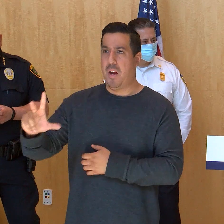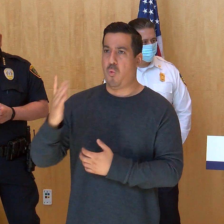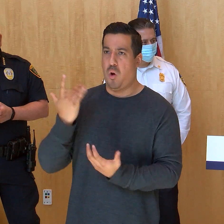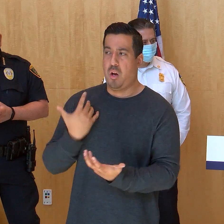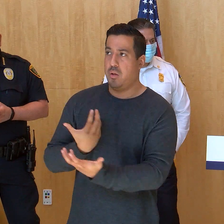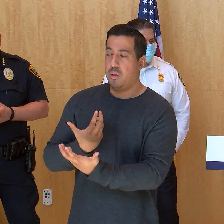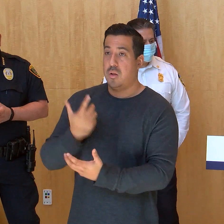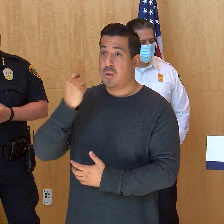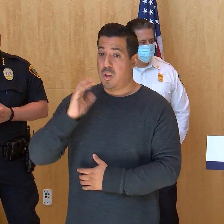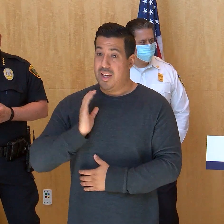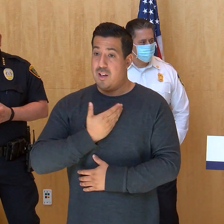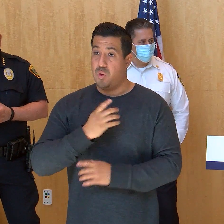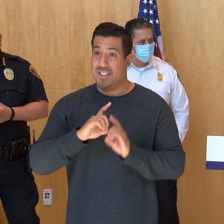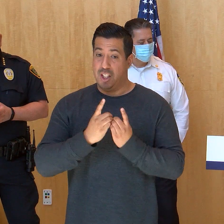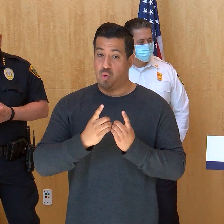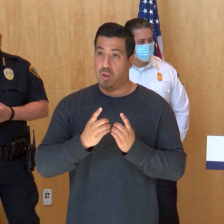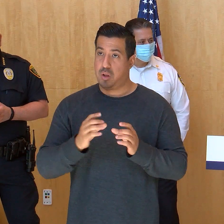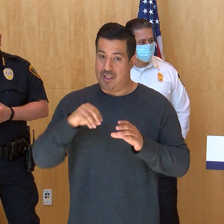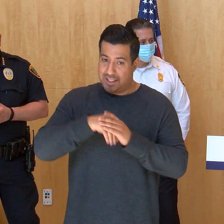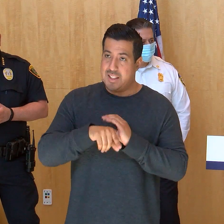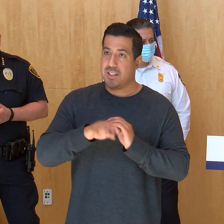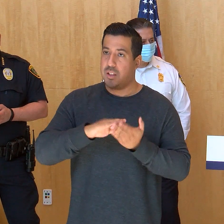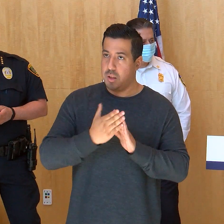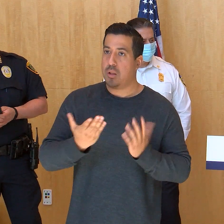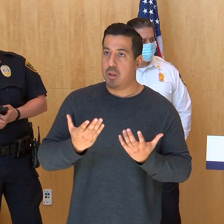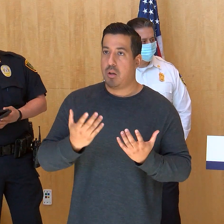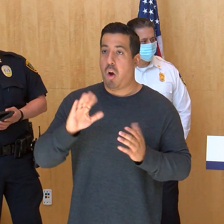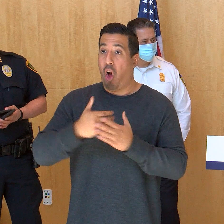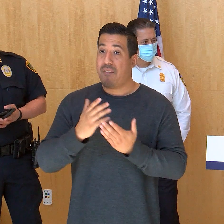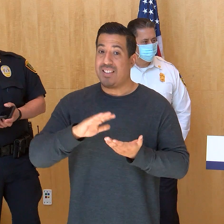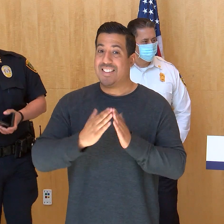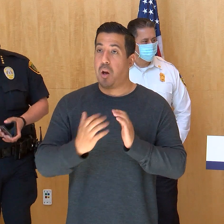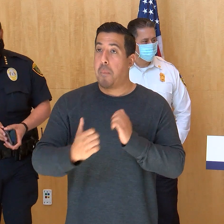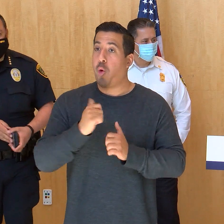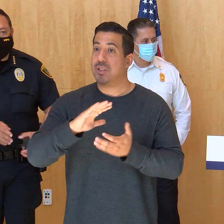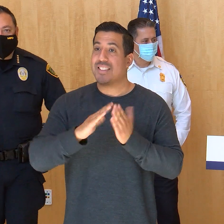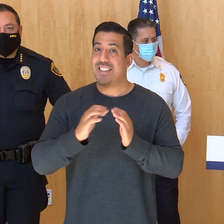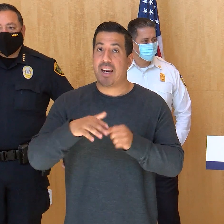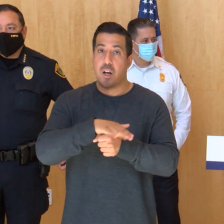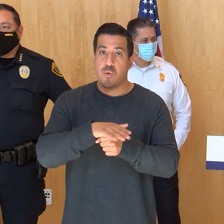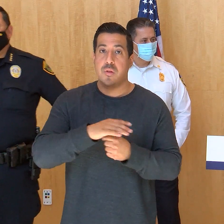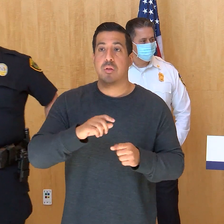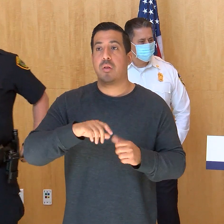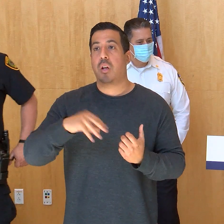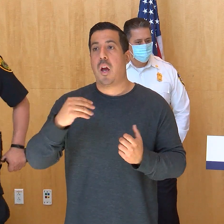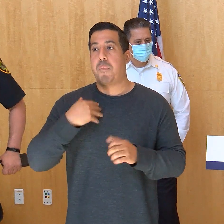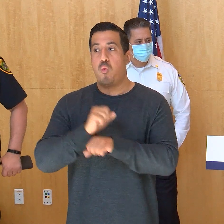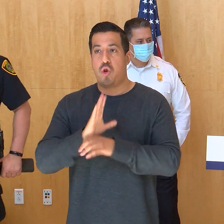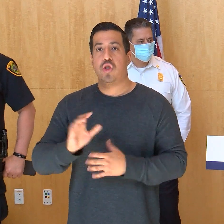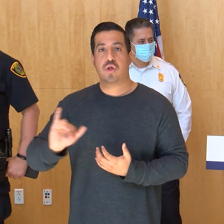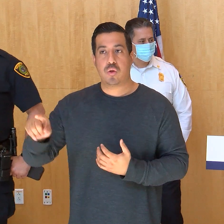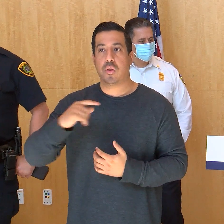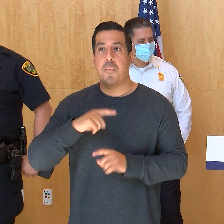My district sits on top of the city. It has most of all the city areas, along with some of my colleagues. But I